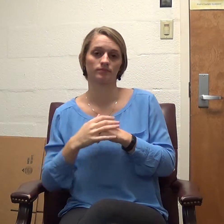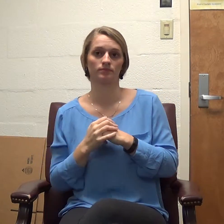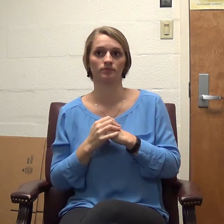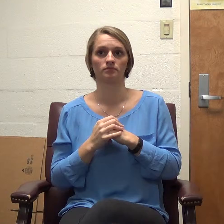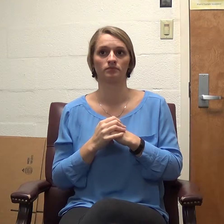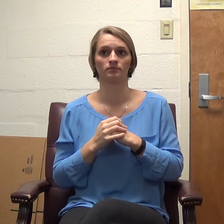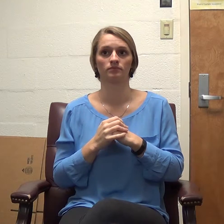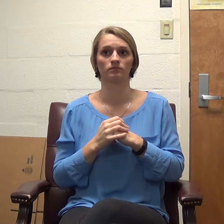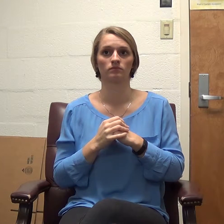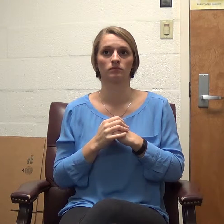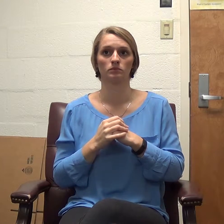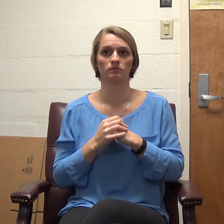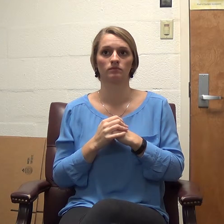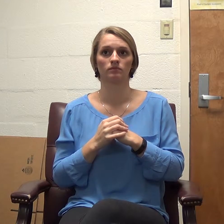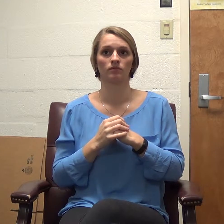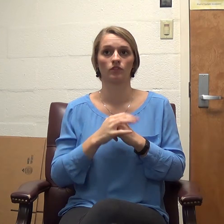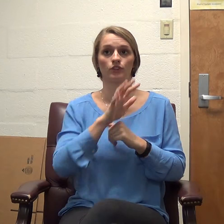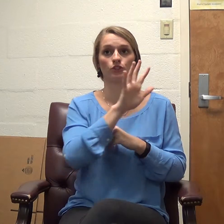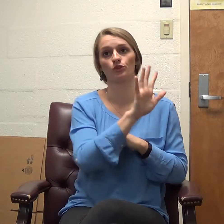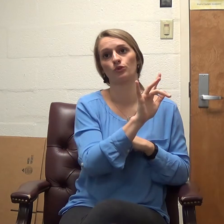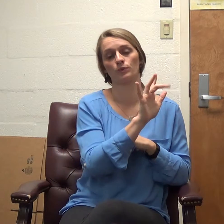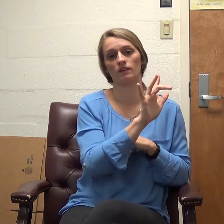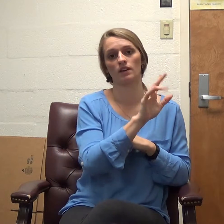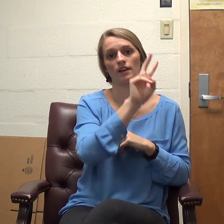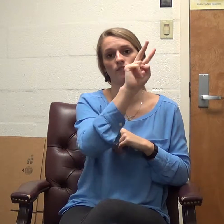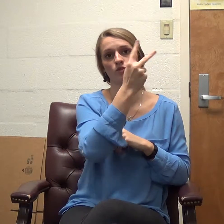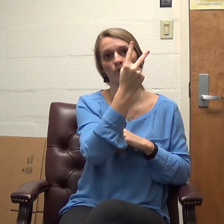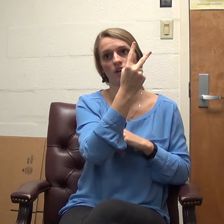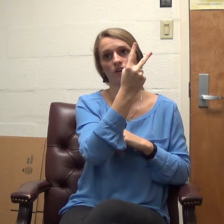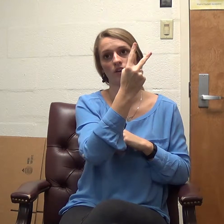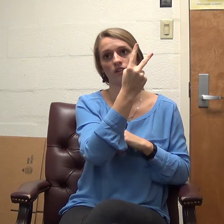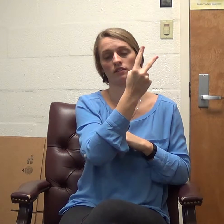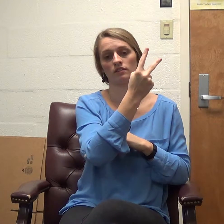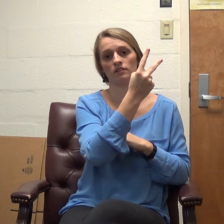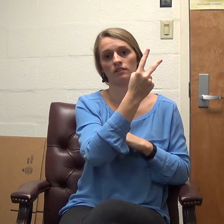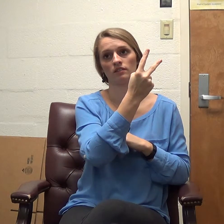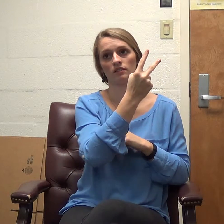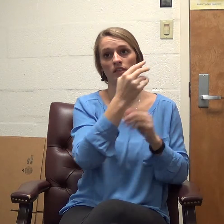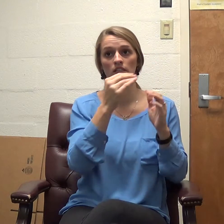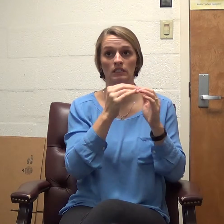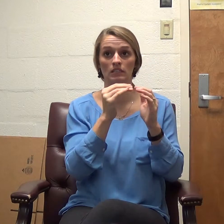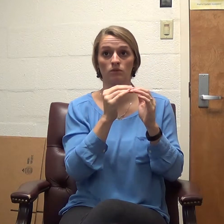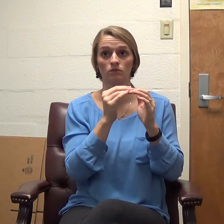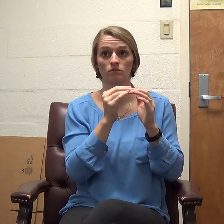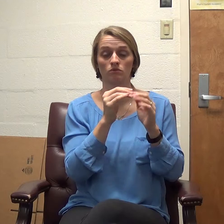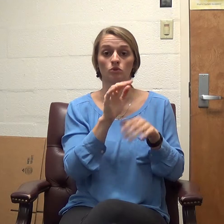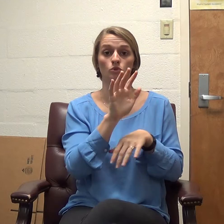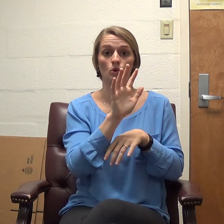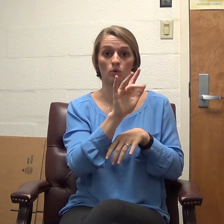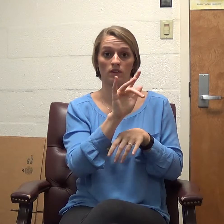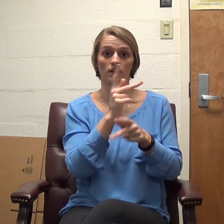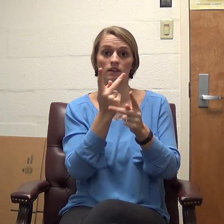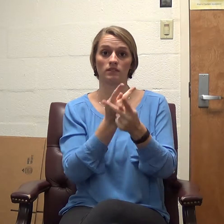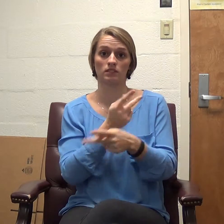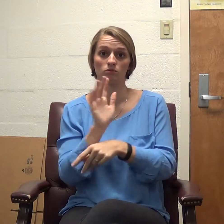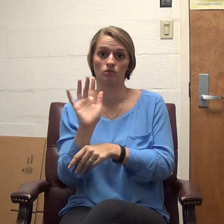you 25 squared, that's 25 times 25, which